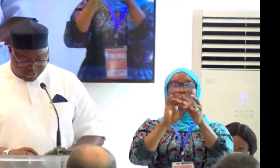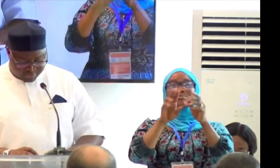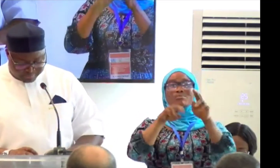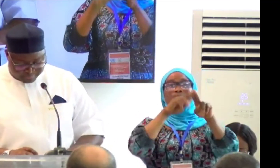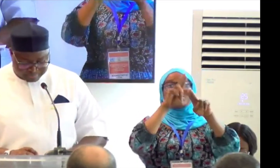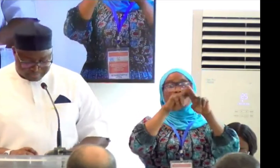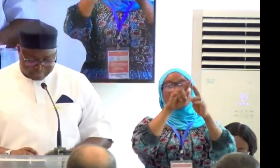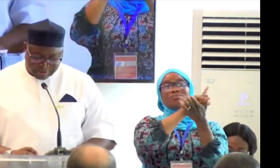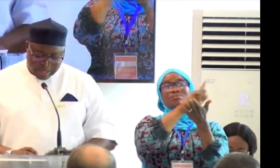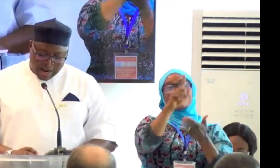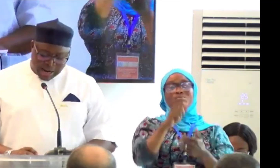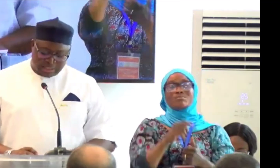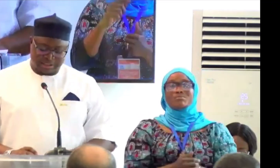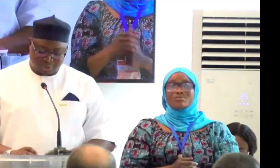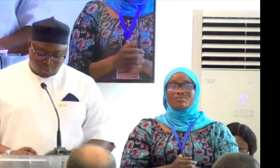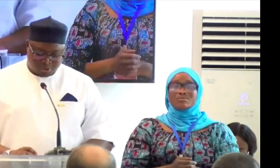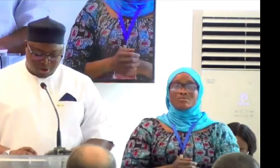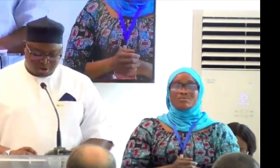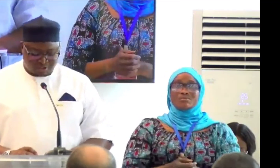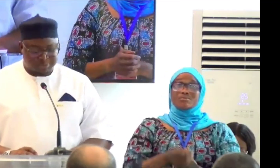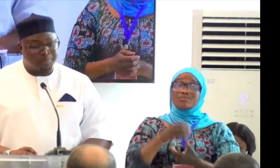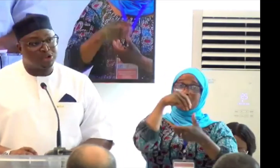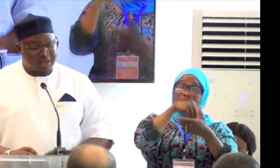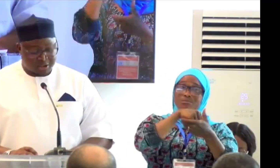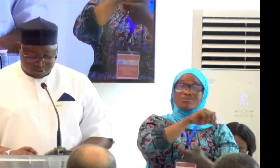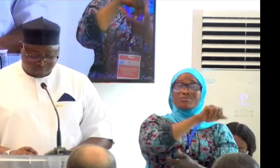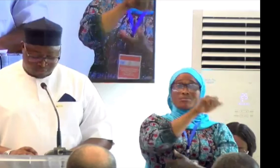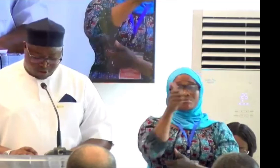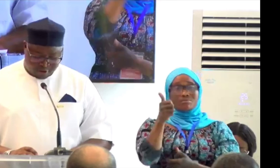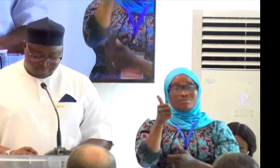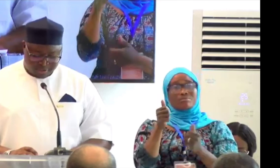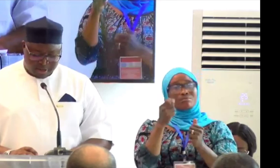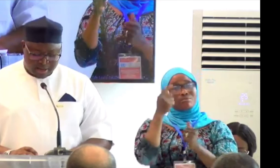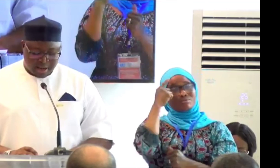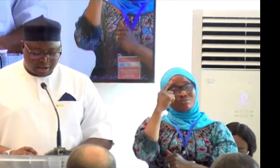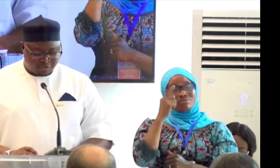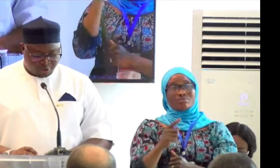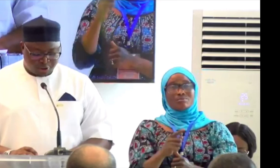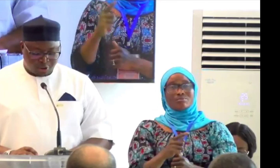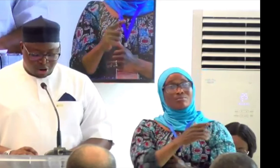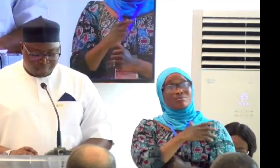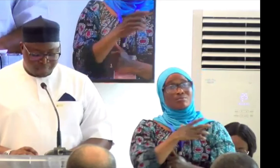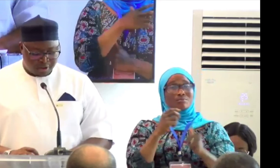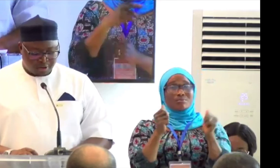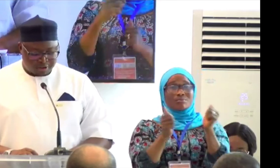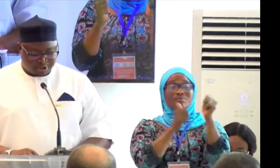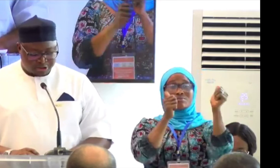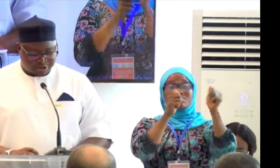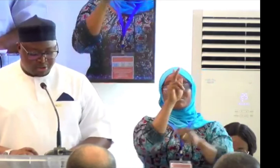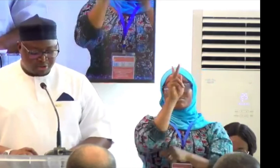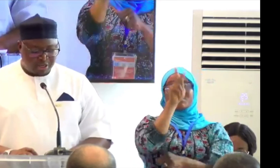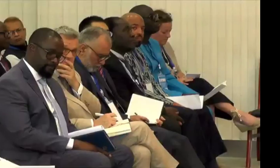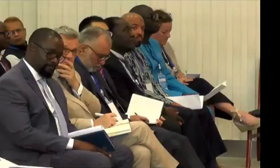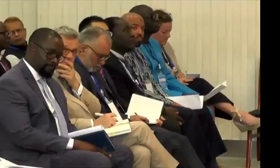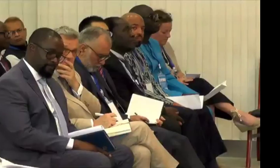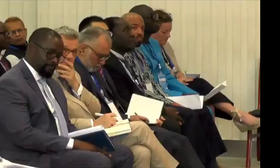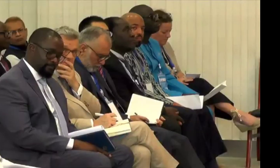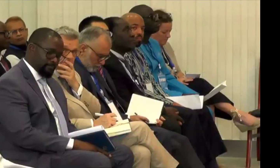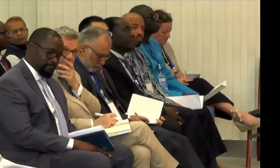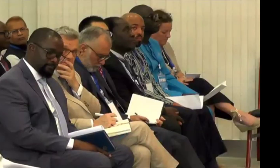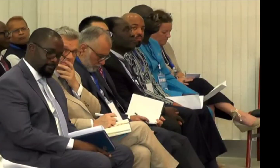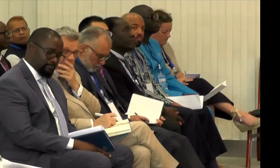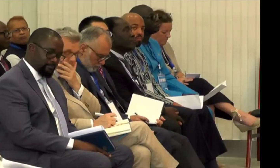Week, and in other relevant multilateral fora, and following up on the ministerial level